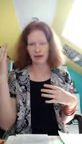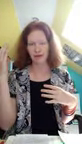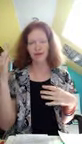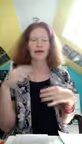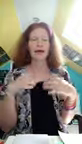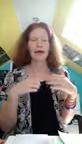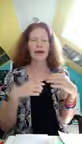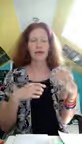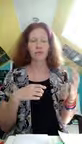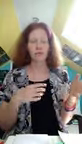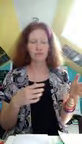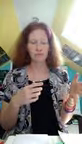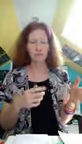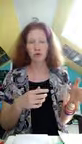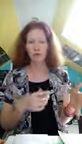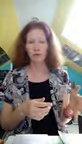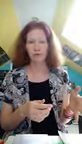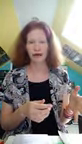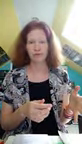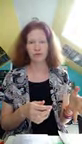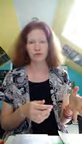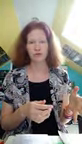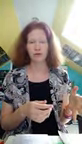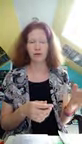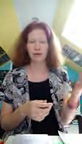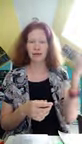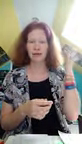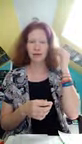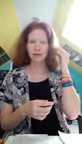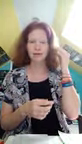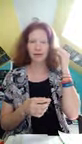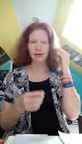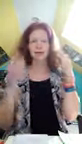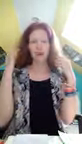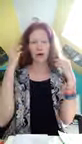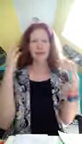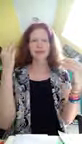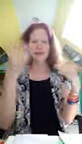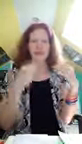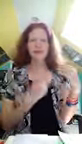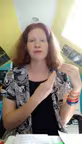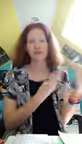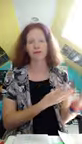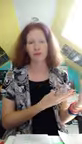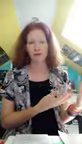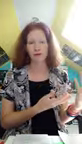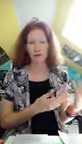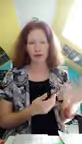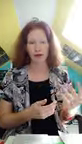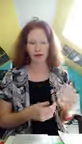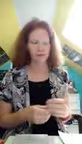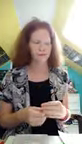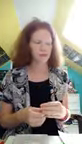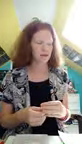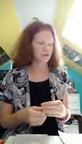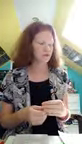thing, and with people who don't have this disorder may hear something and process the same thing that they heard.